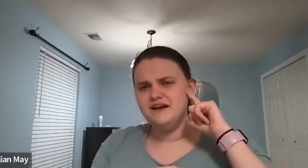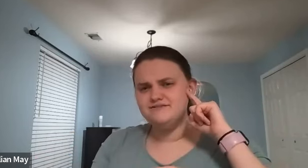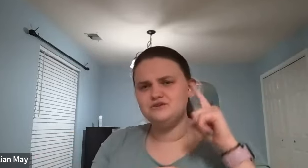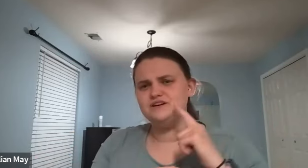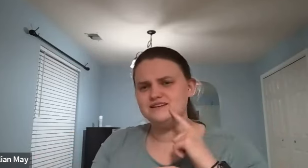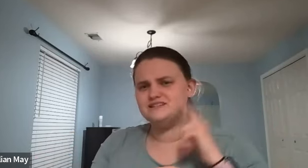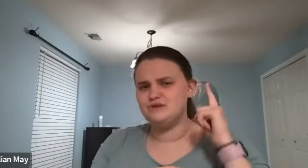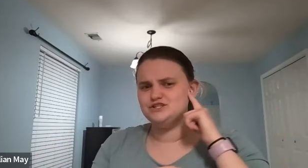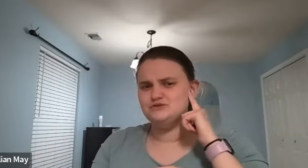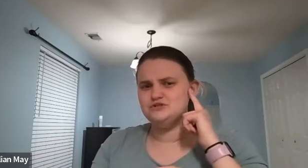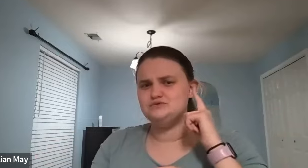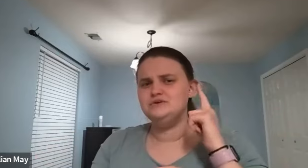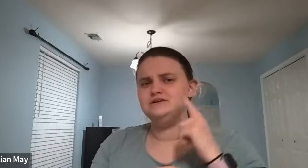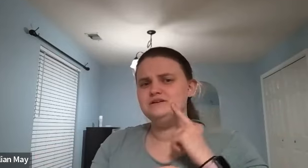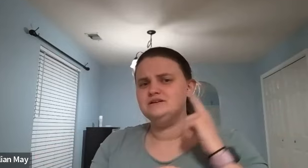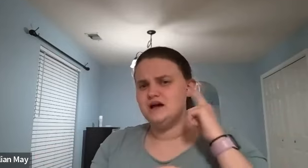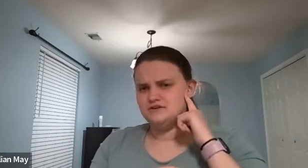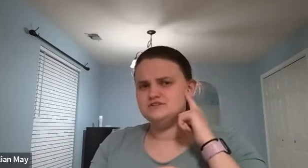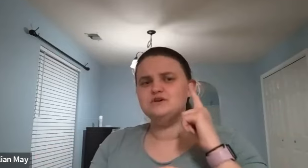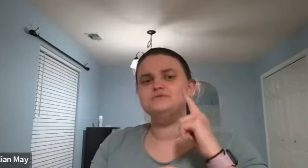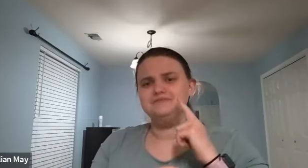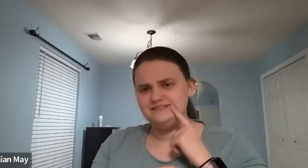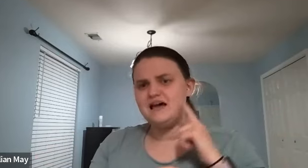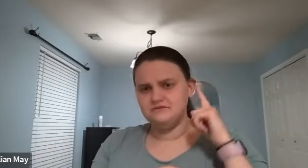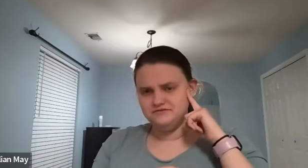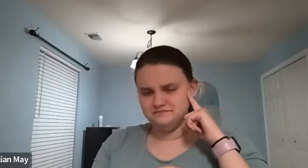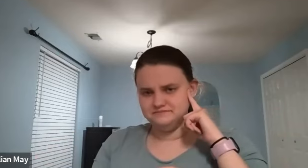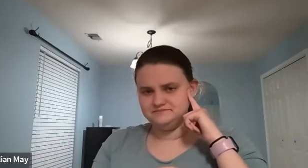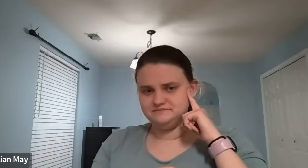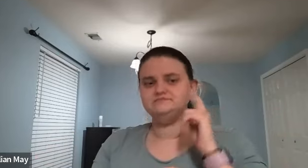I've showed you guys this when I showed you others. So deaf.